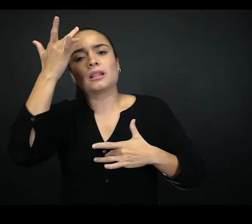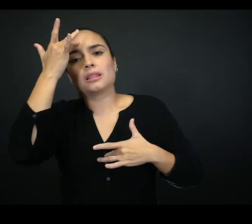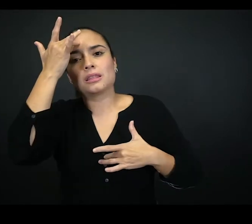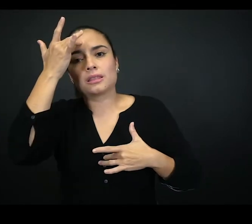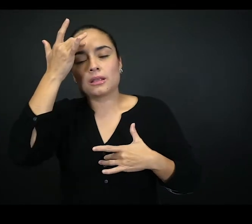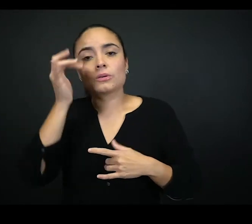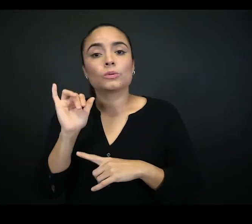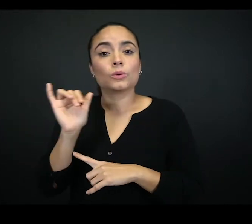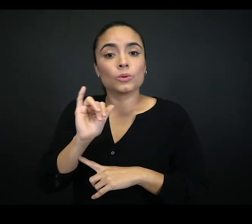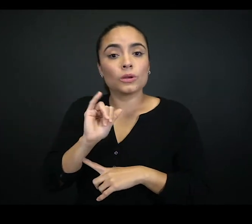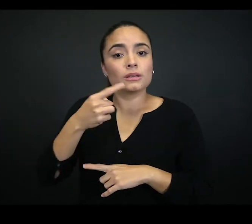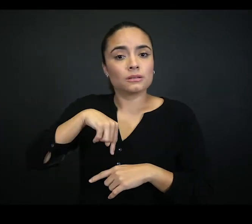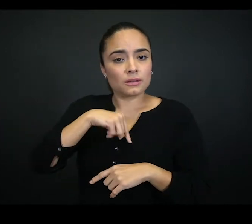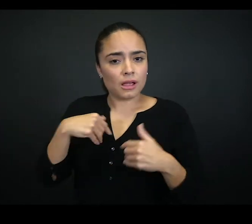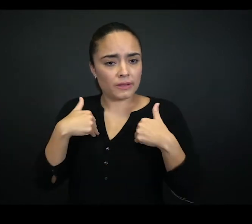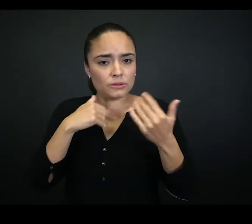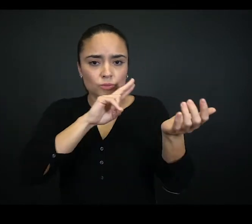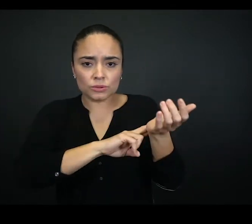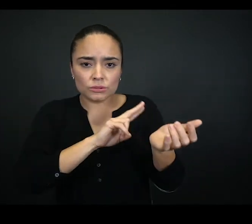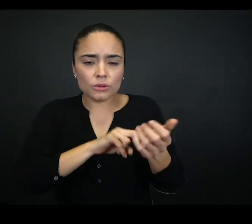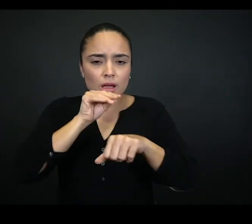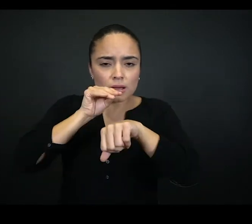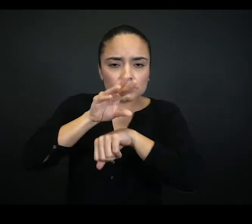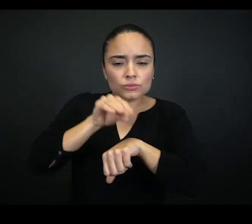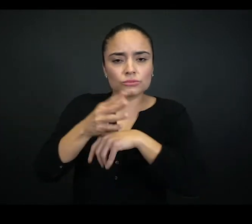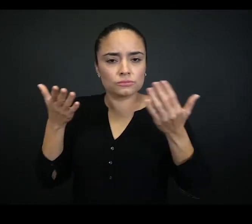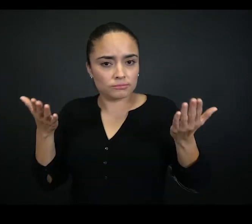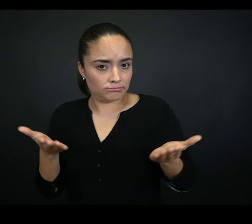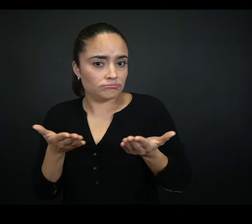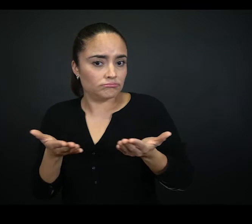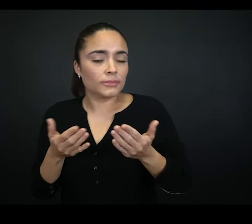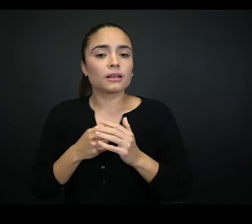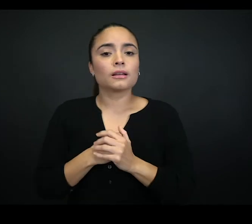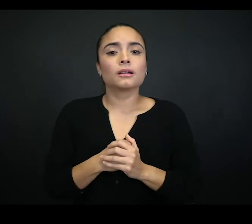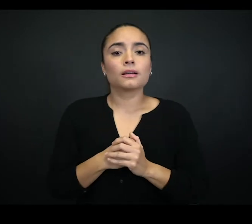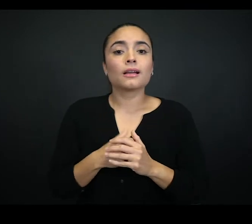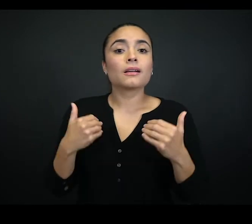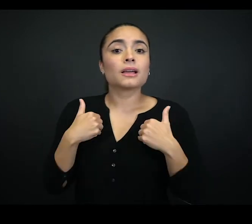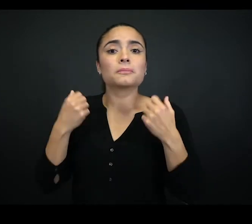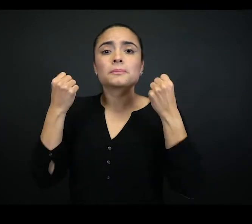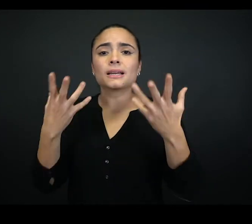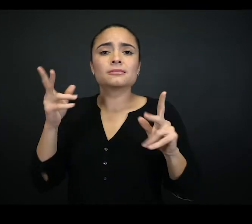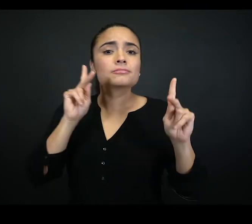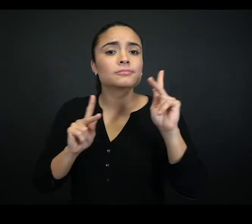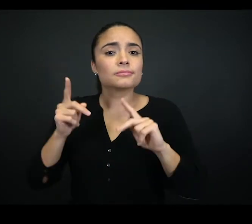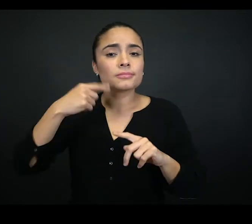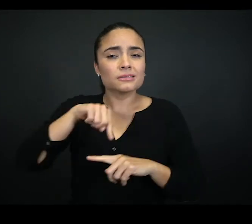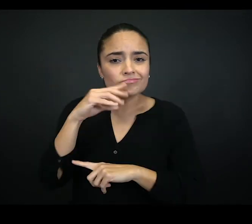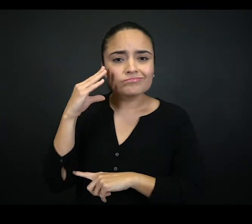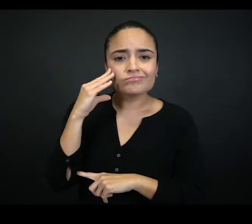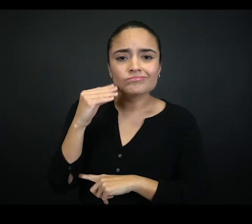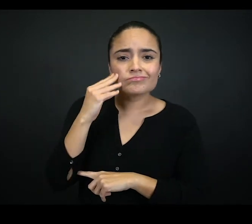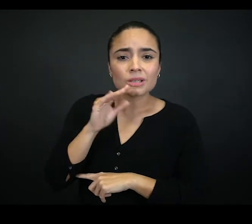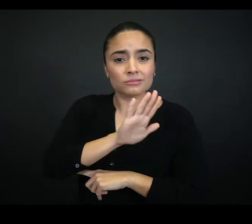counselors. We have people with lived experience who work in here as well. And this is really a cornerstone of